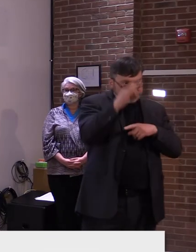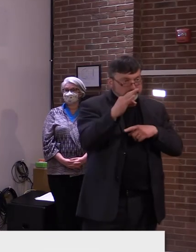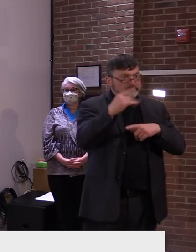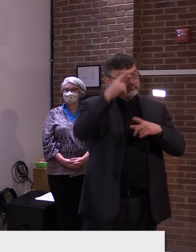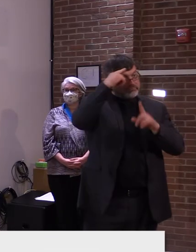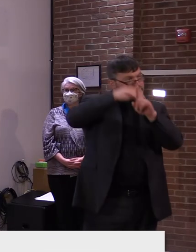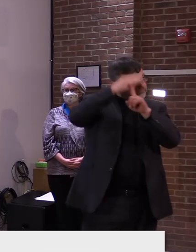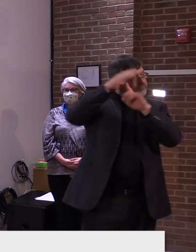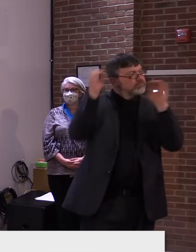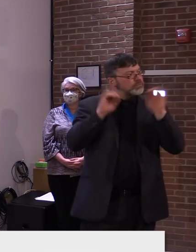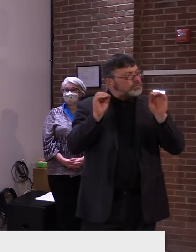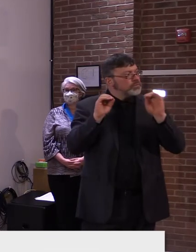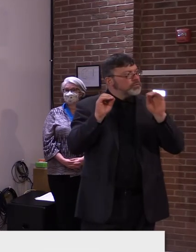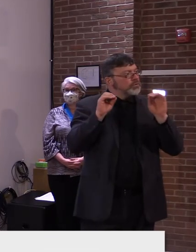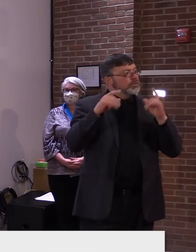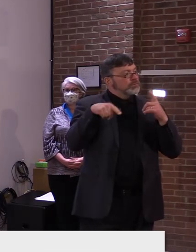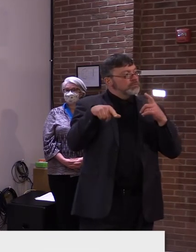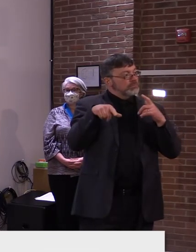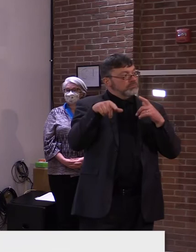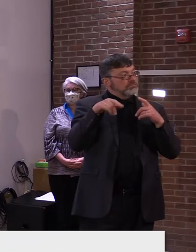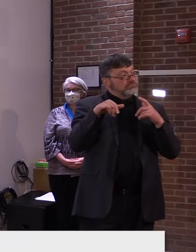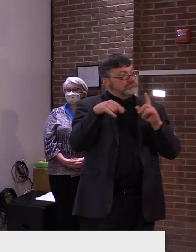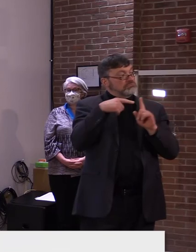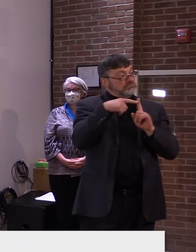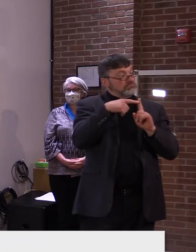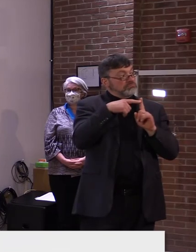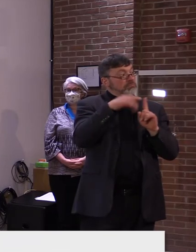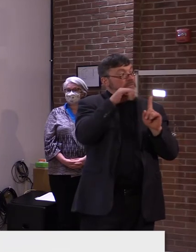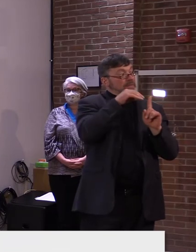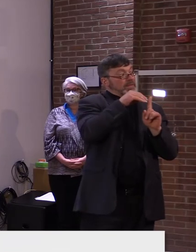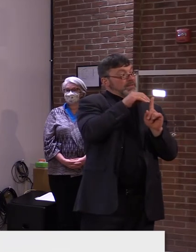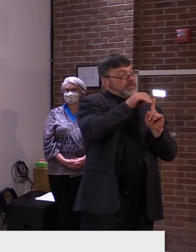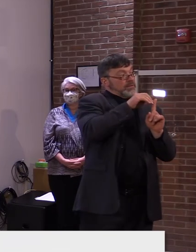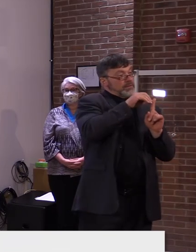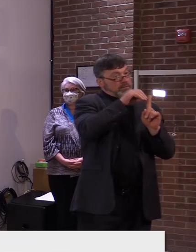that person was moved to Newport Hospital.